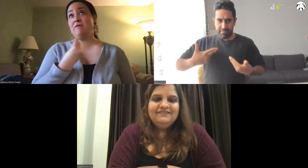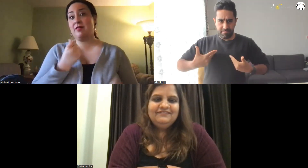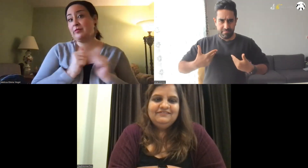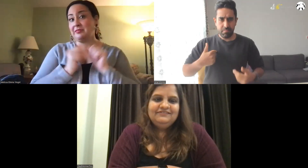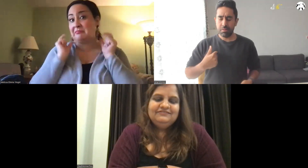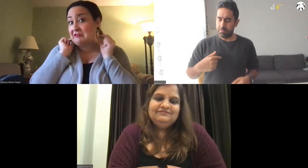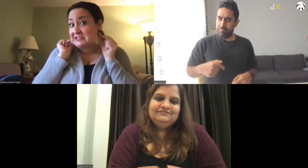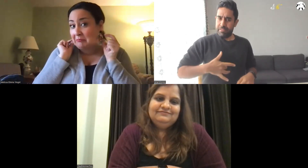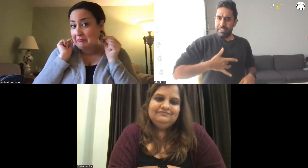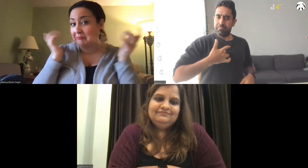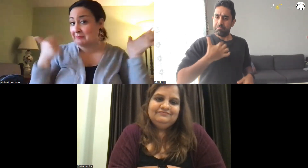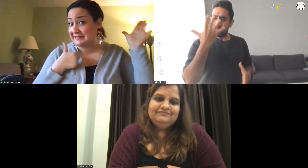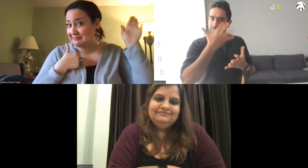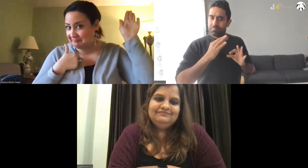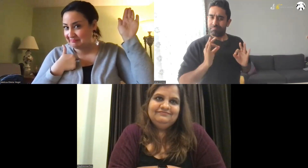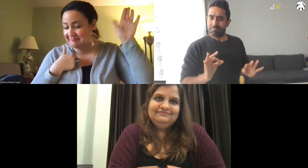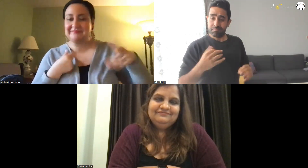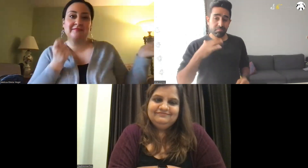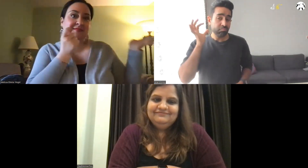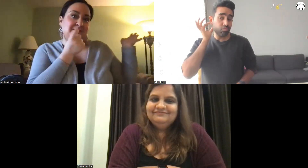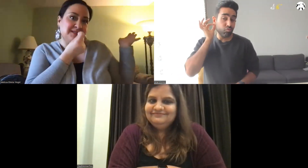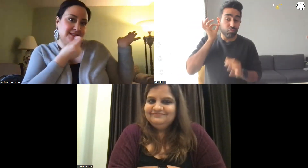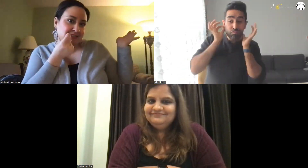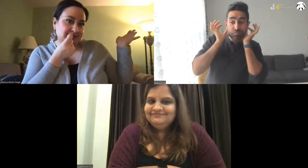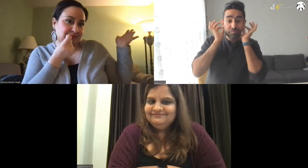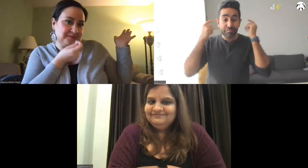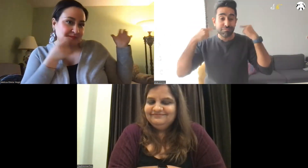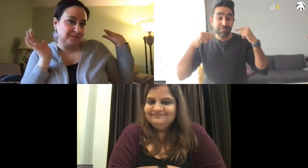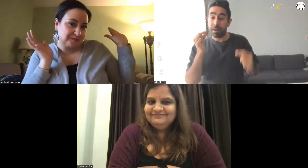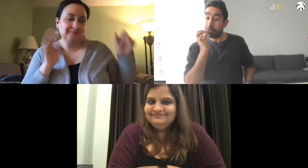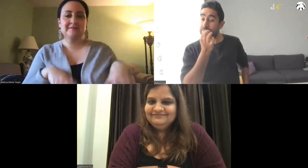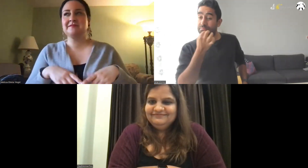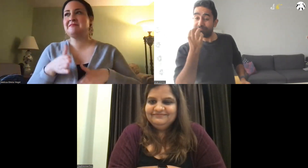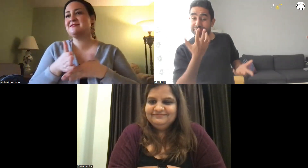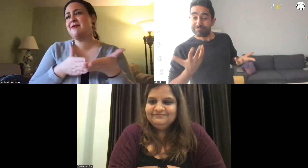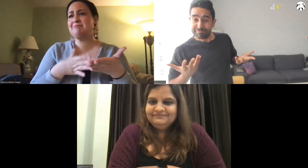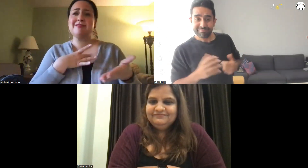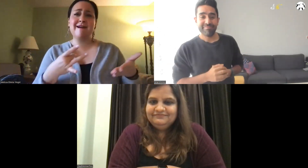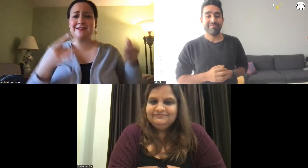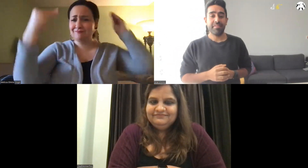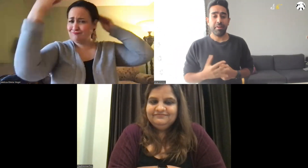women feel beautiful, wearing earrings and stuff like that, like I do, wearing lipstick,